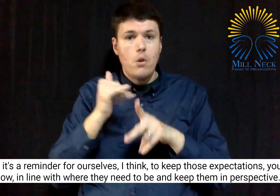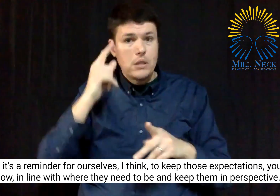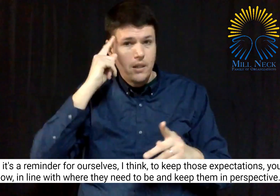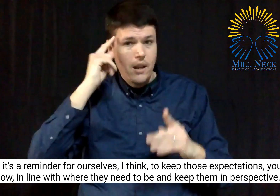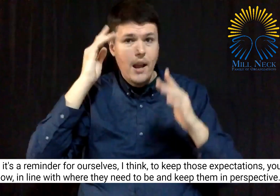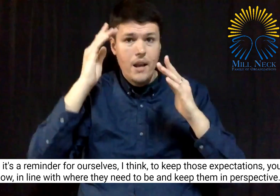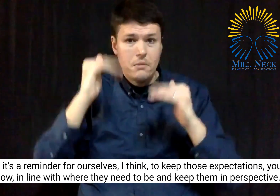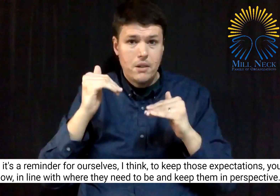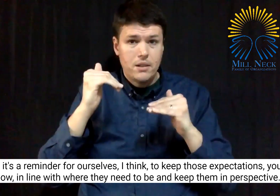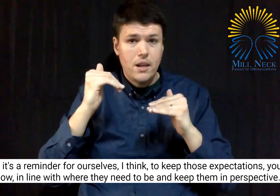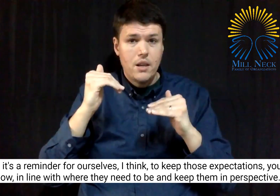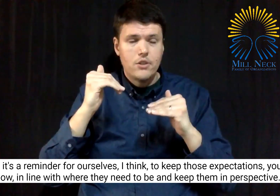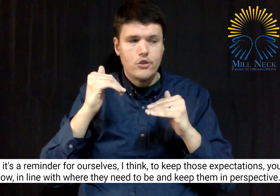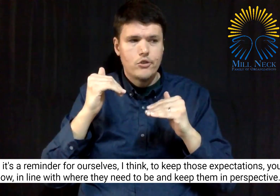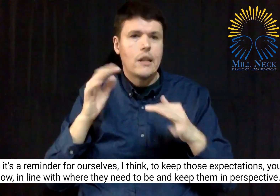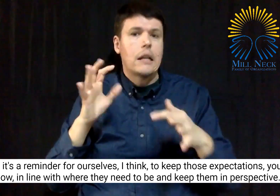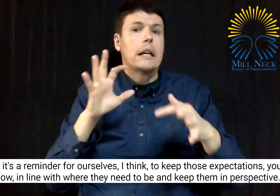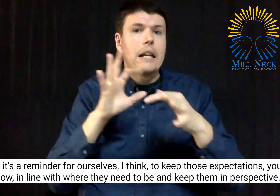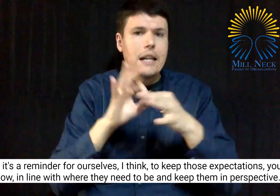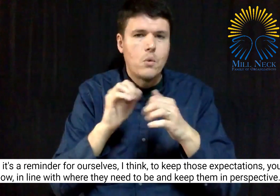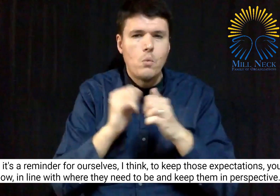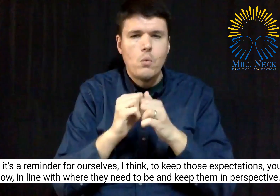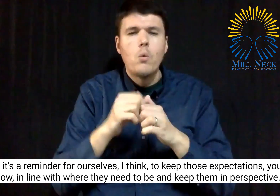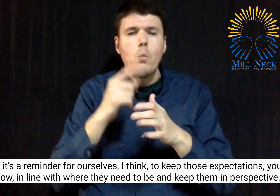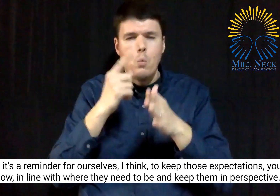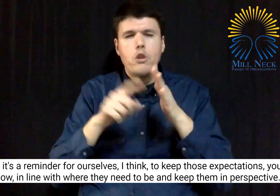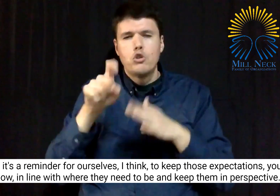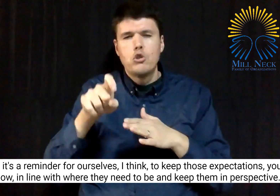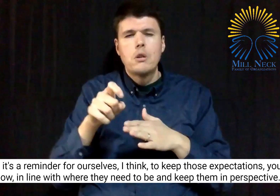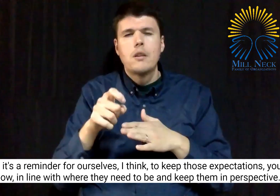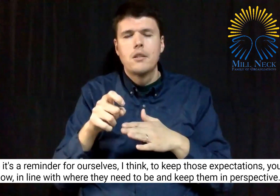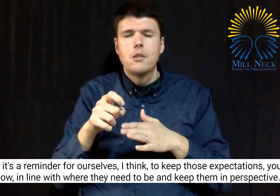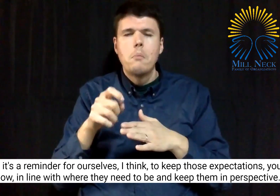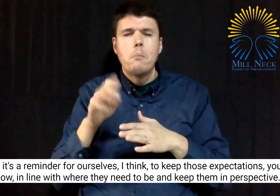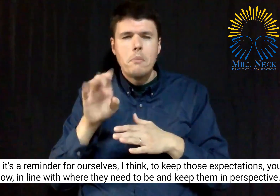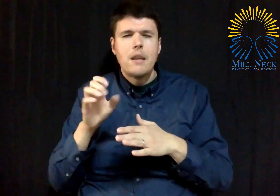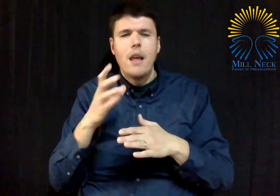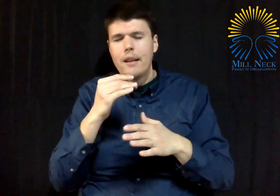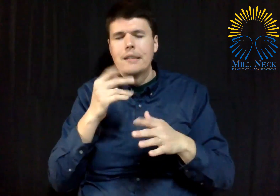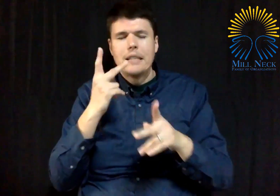expectations in line with where they need to be and keep them in perspective. And I think it's